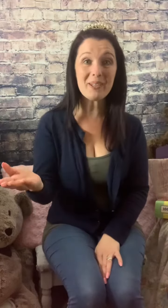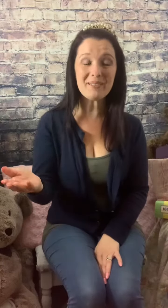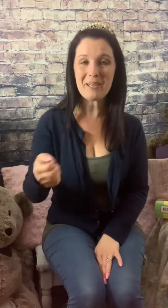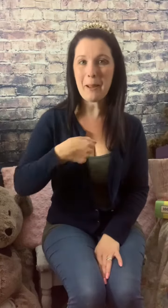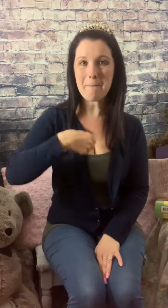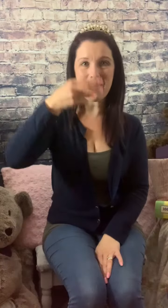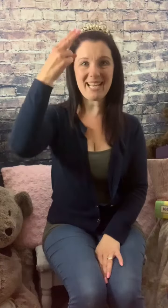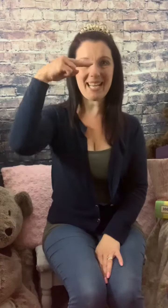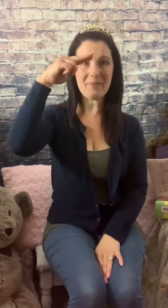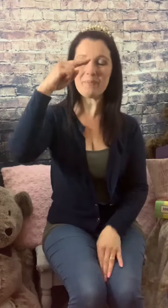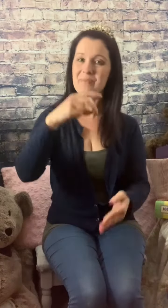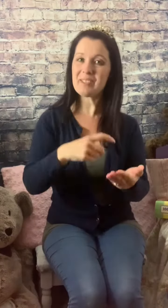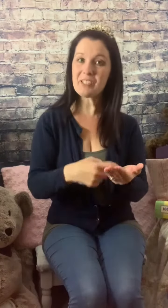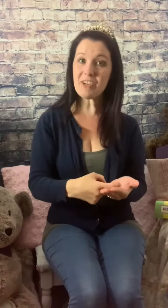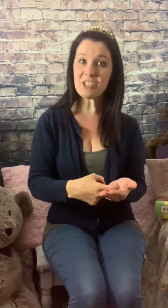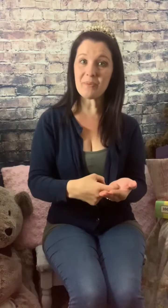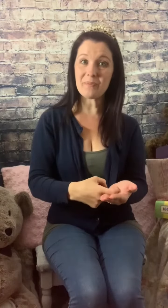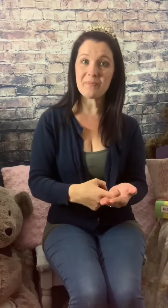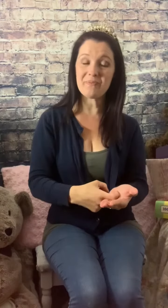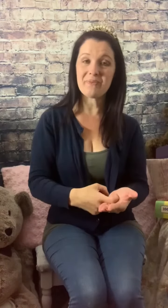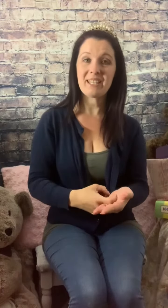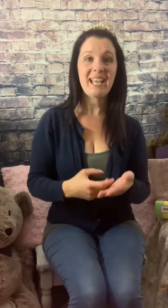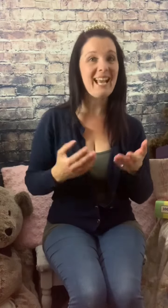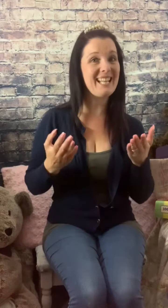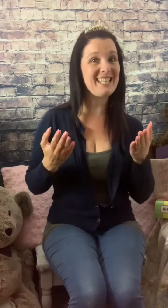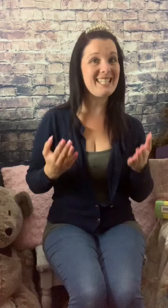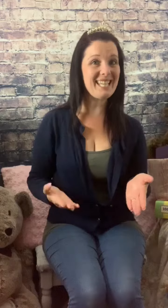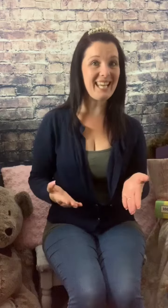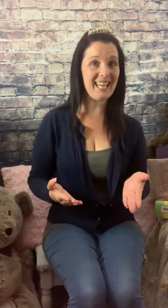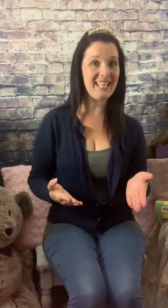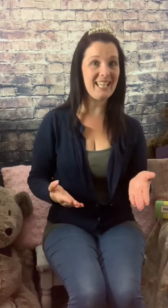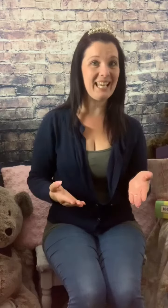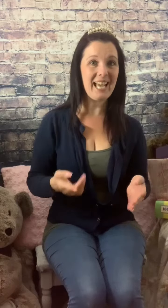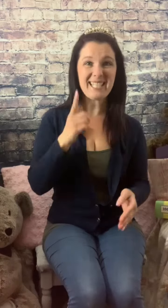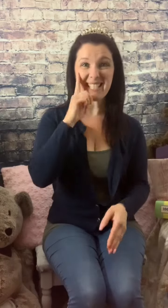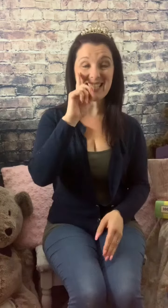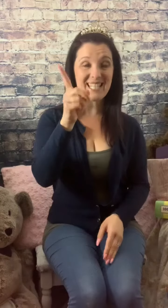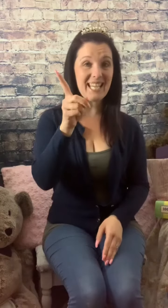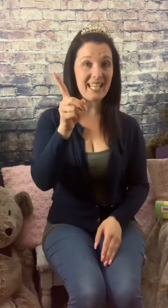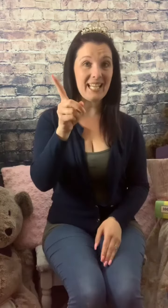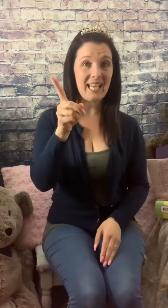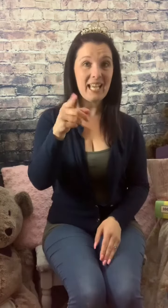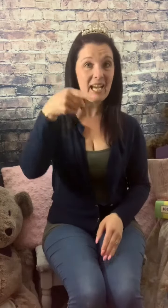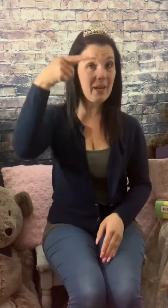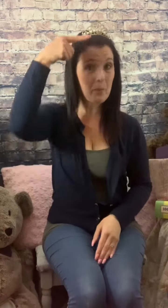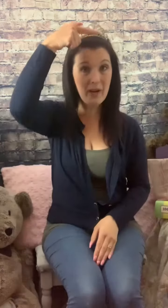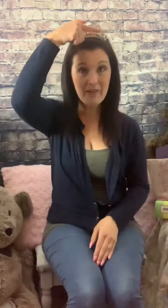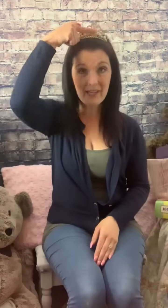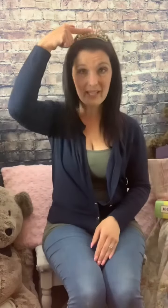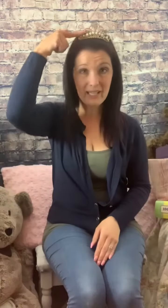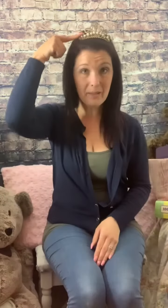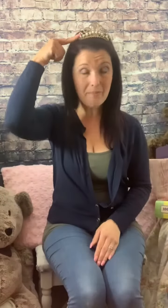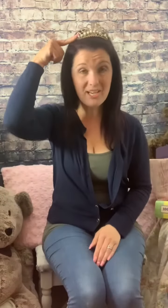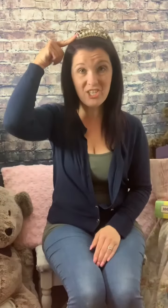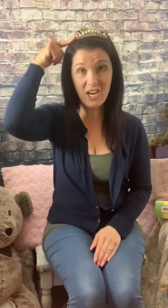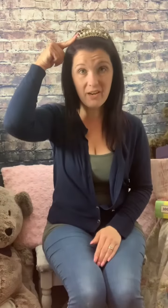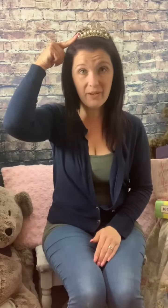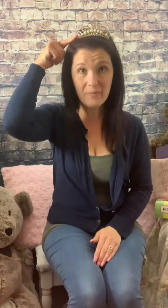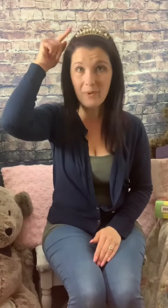everyone, my name is Rachel. And today, as you can see, I'm wearing my tiara or my